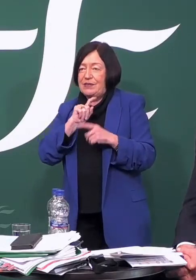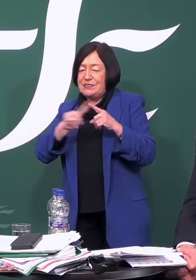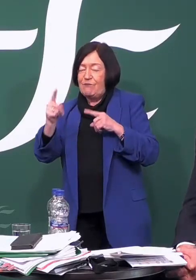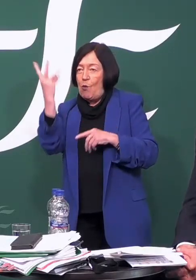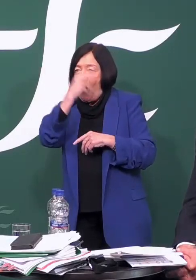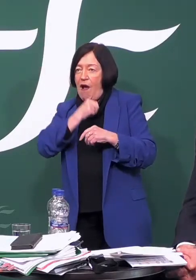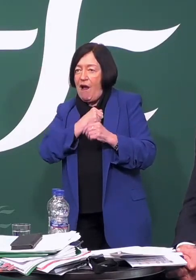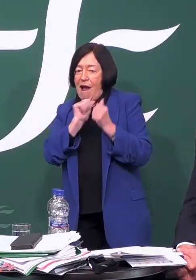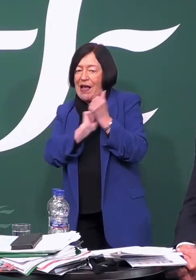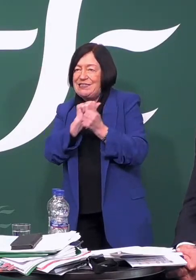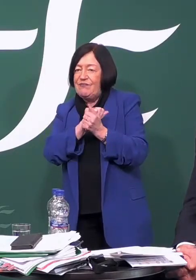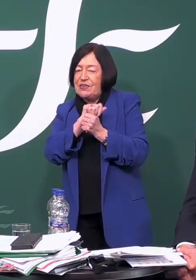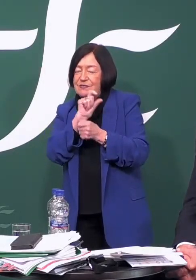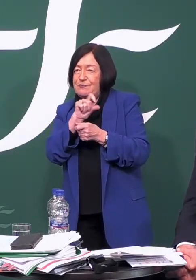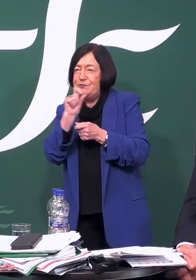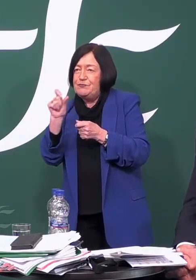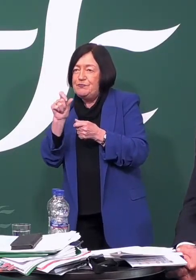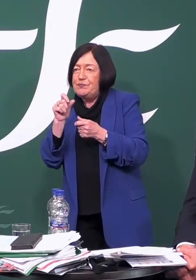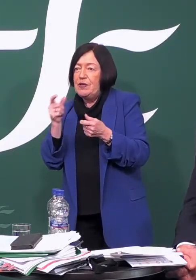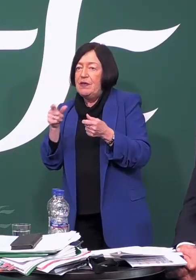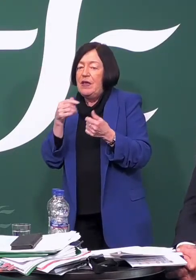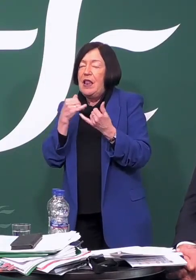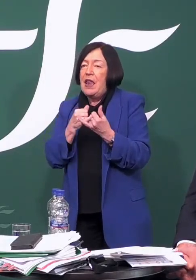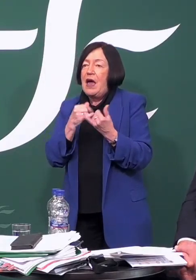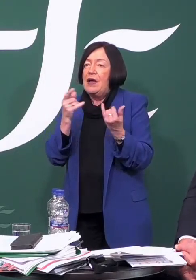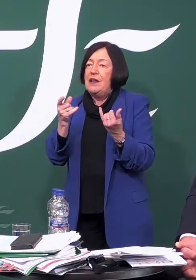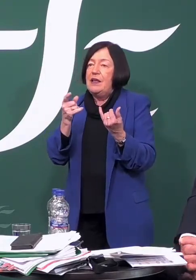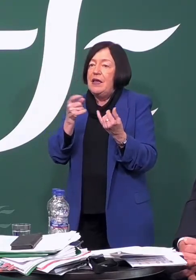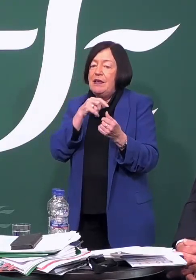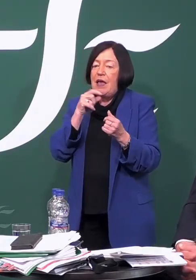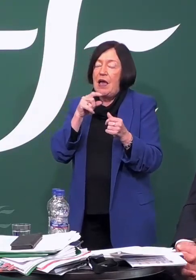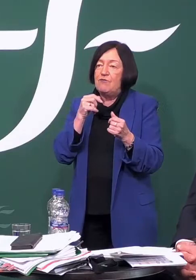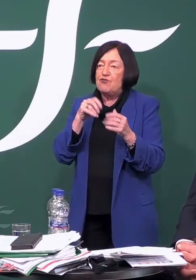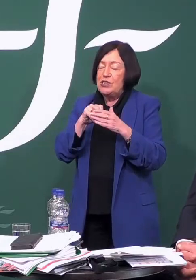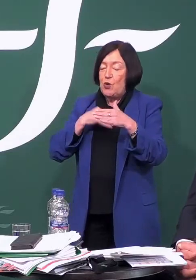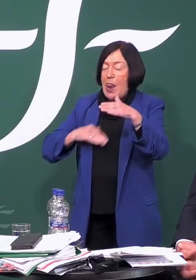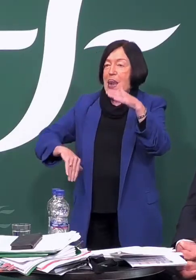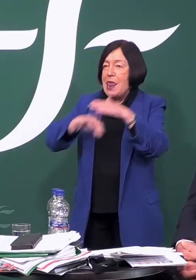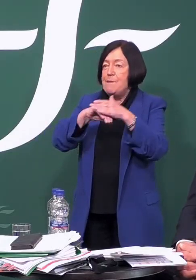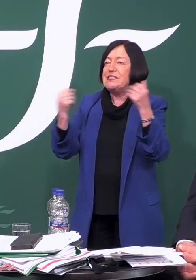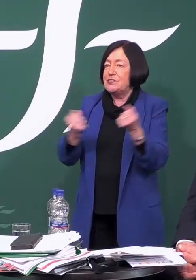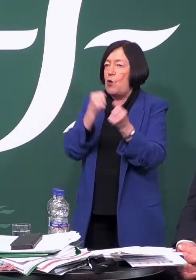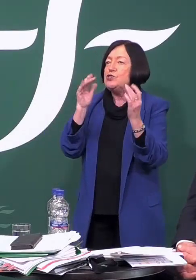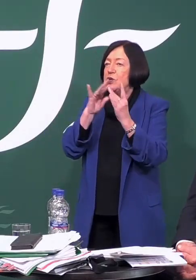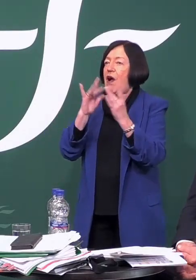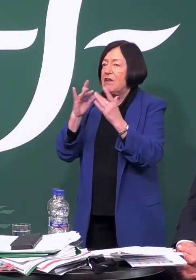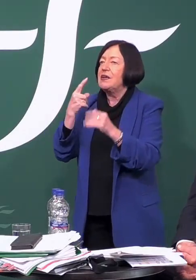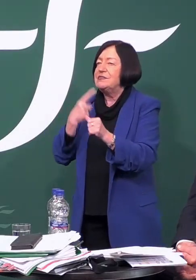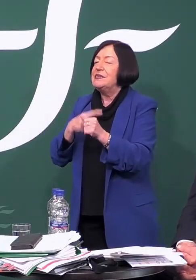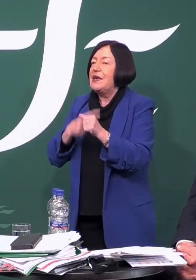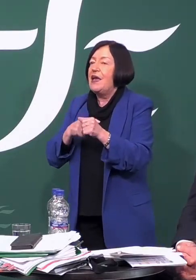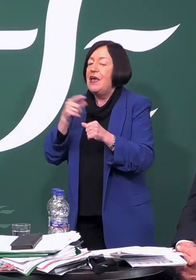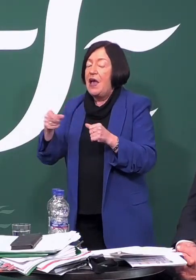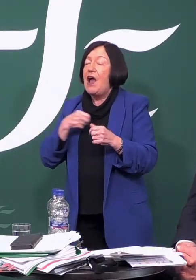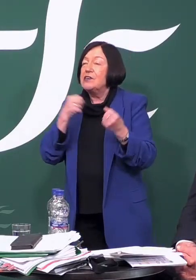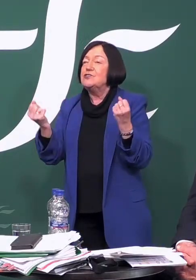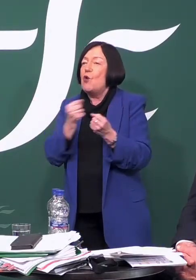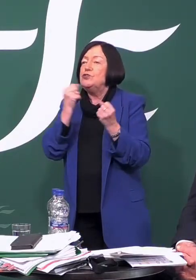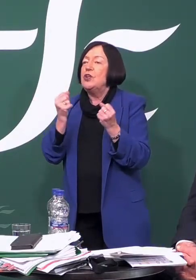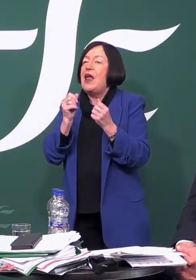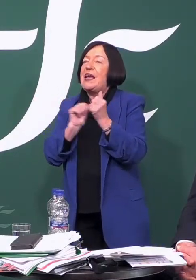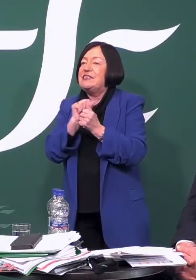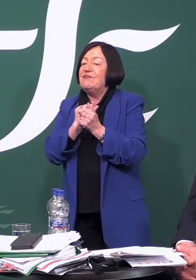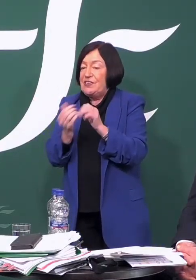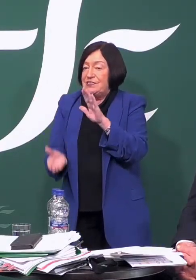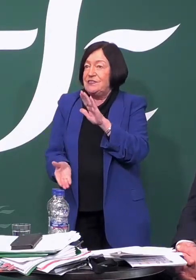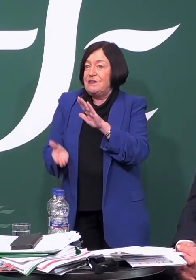activities back to kind of a budget of social contacts again. Clearly their social activity has gone up, and NEFIT is saying